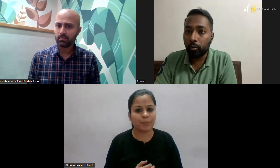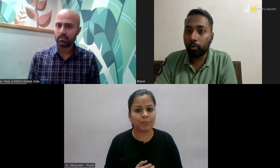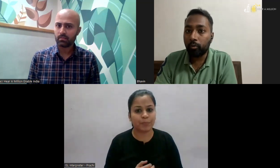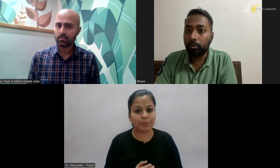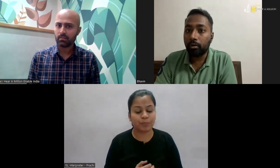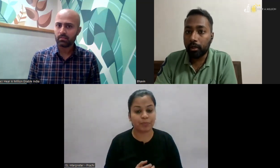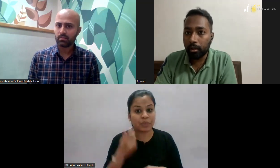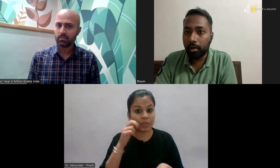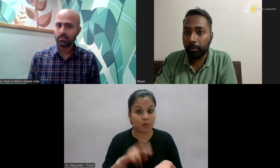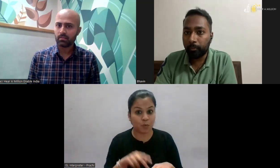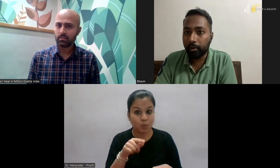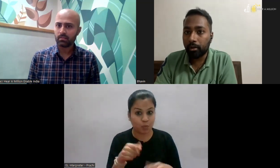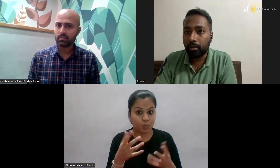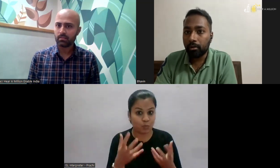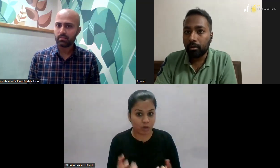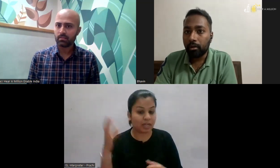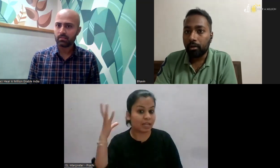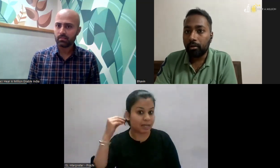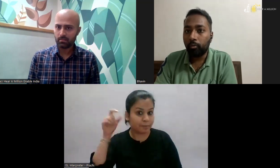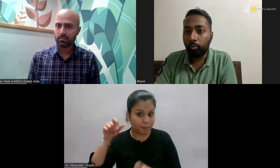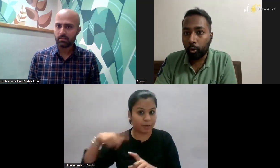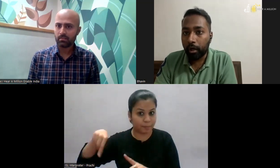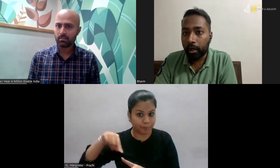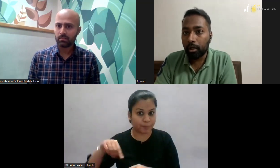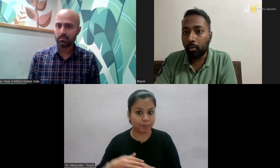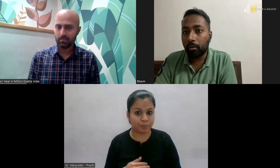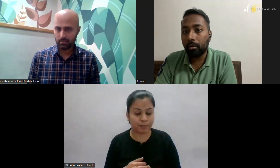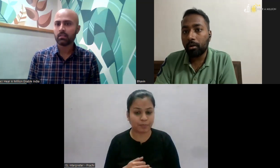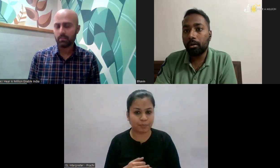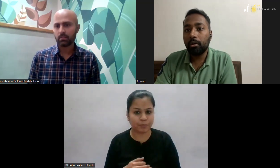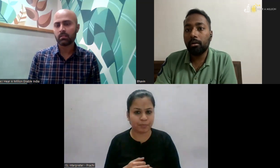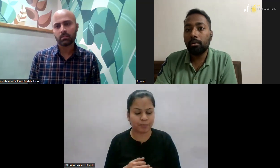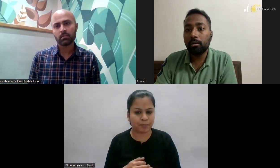given to the hearing people who can